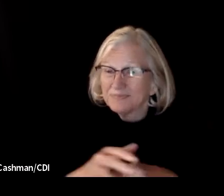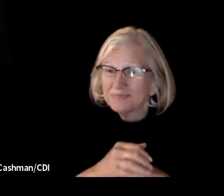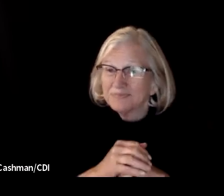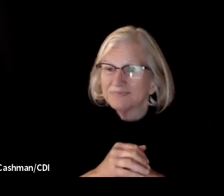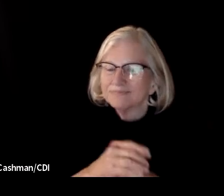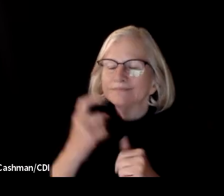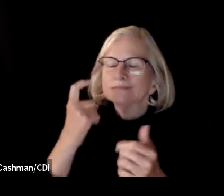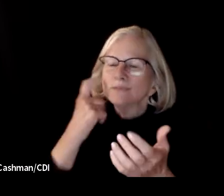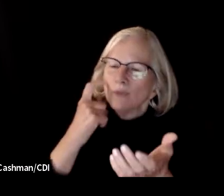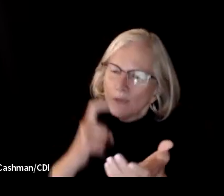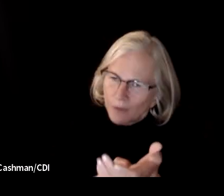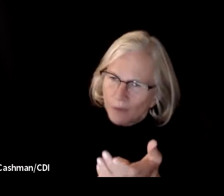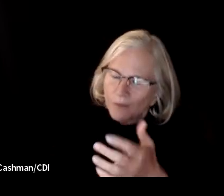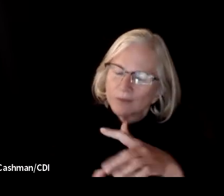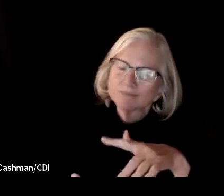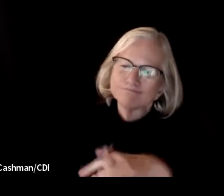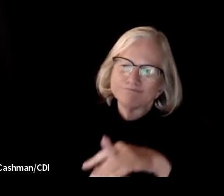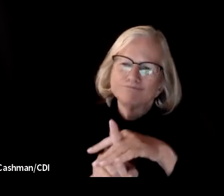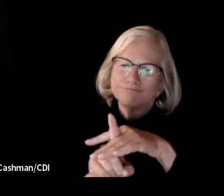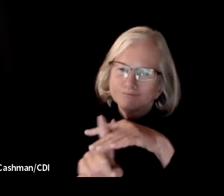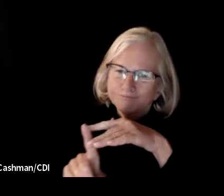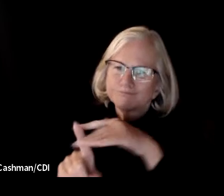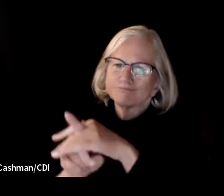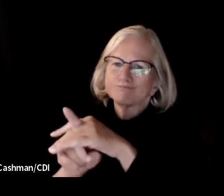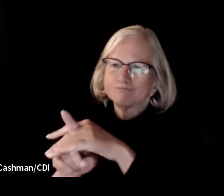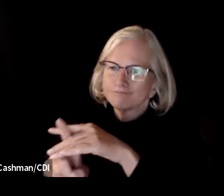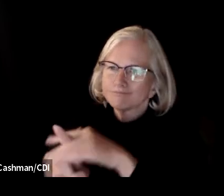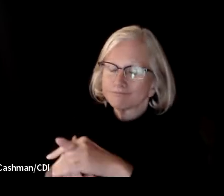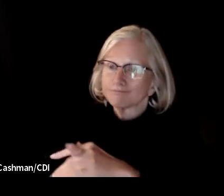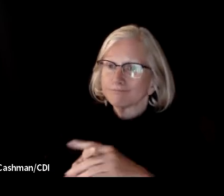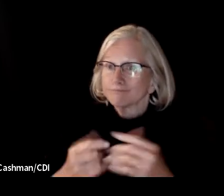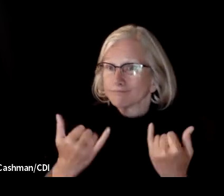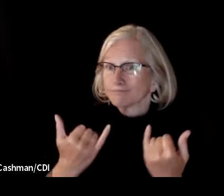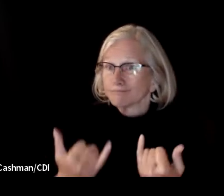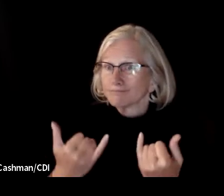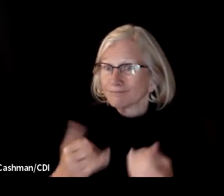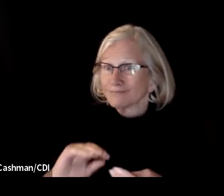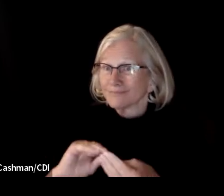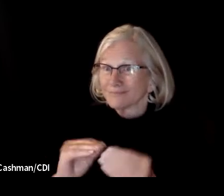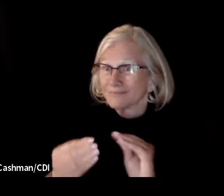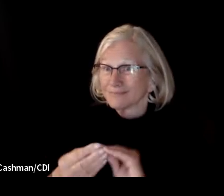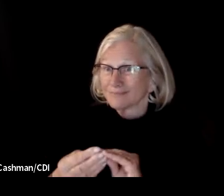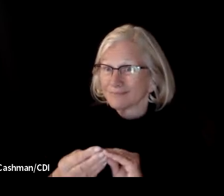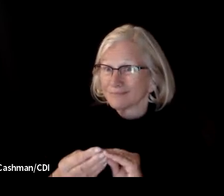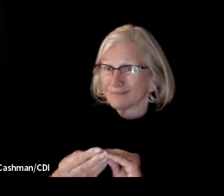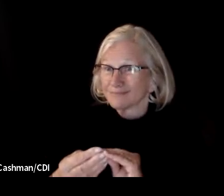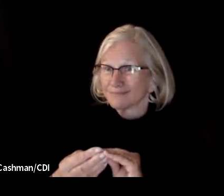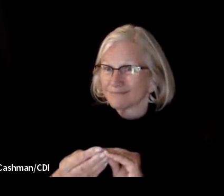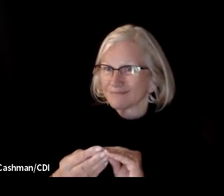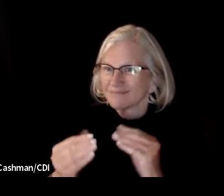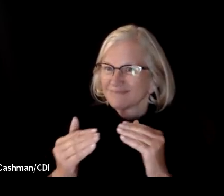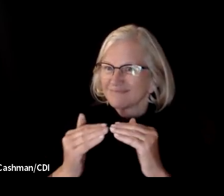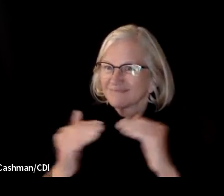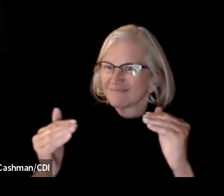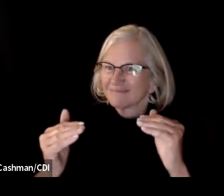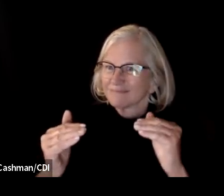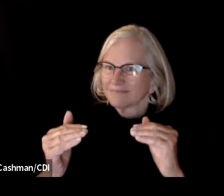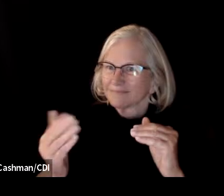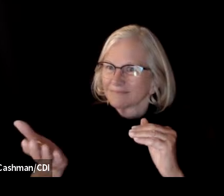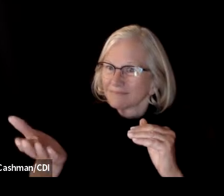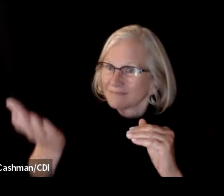10 weeks ago. In the last week, we've reported just under 2,800 new cases, a